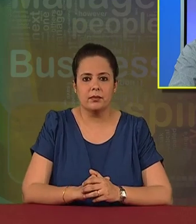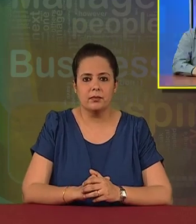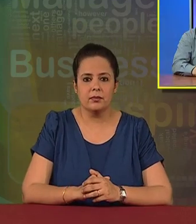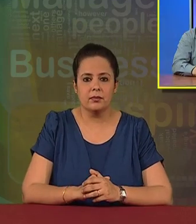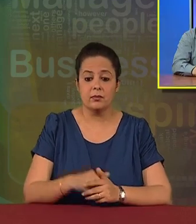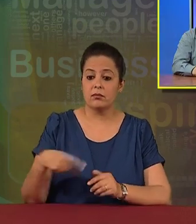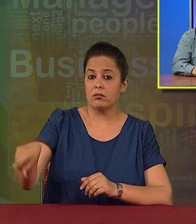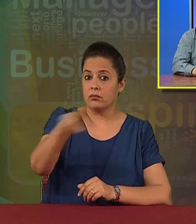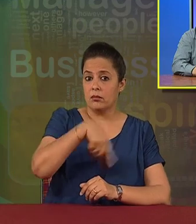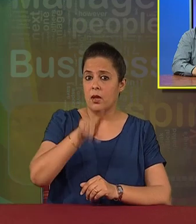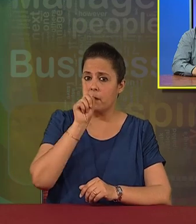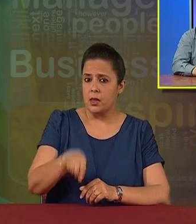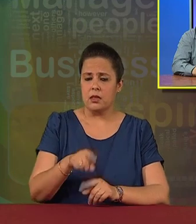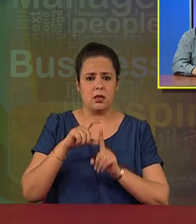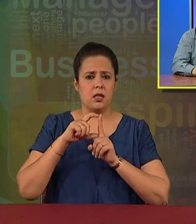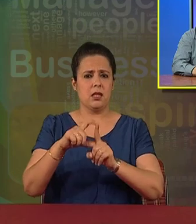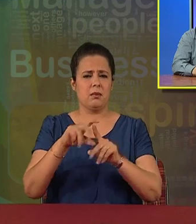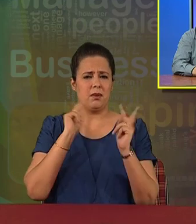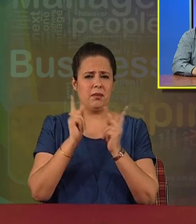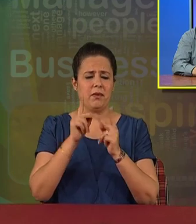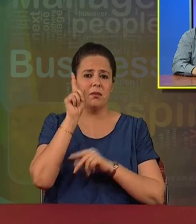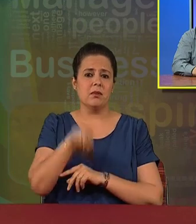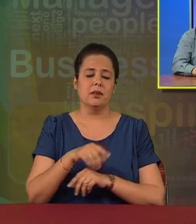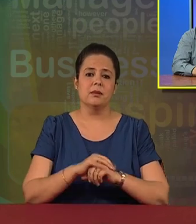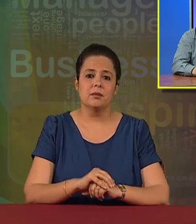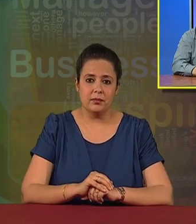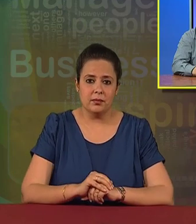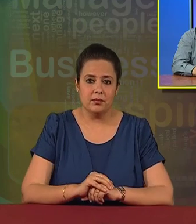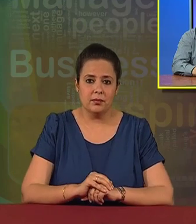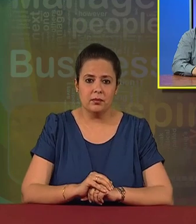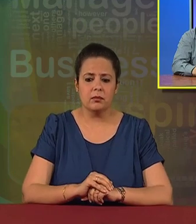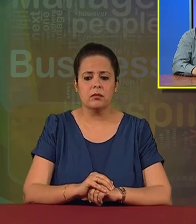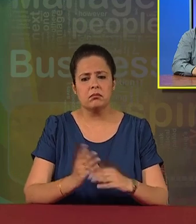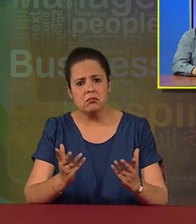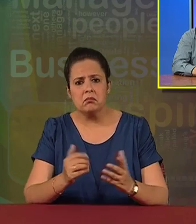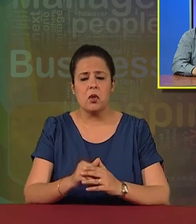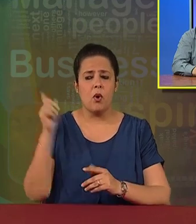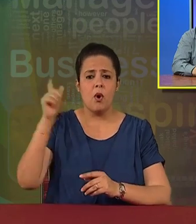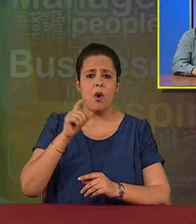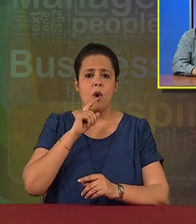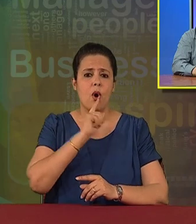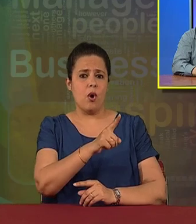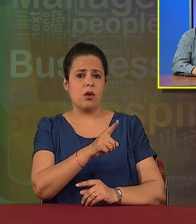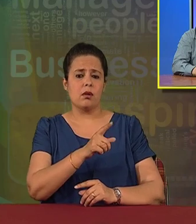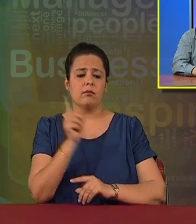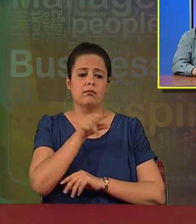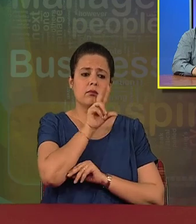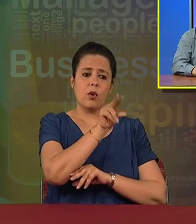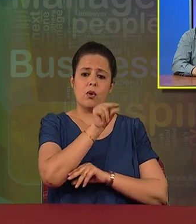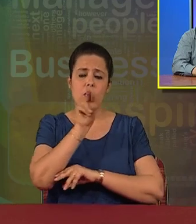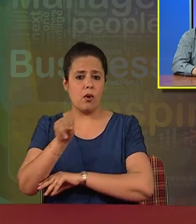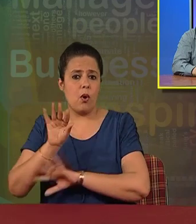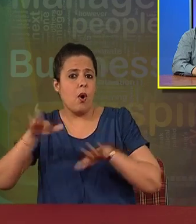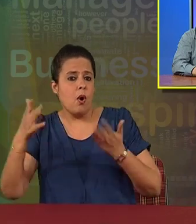superiors. So they have to maintain a perfect discipline in the organization, whether the orders are coming orally or